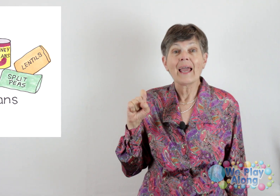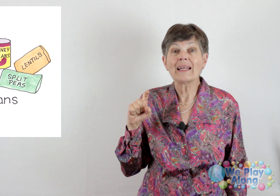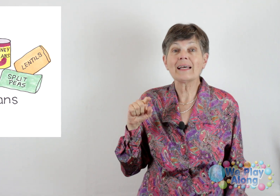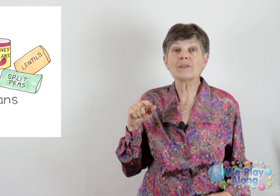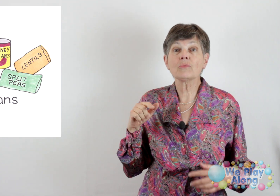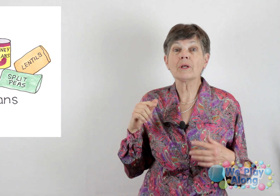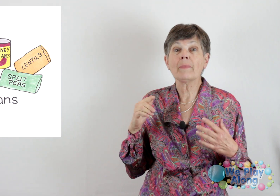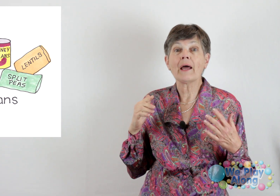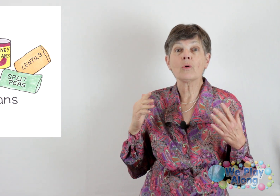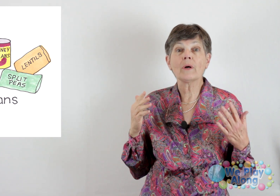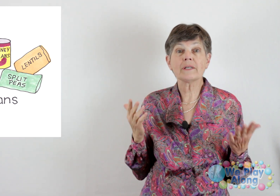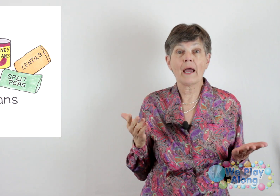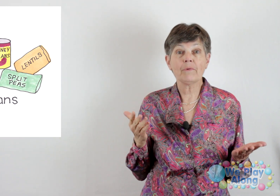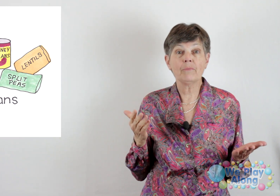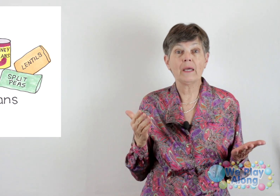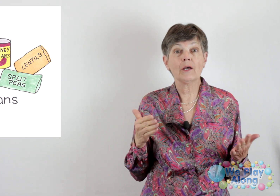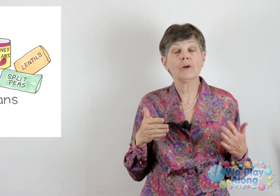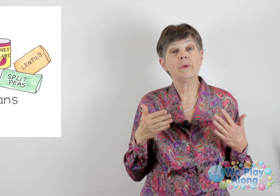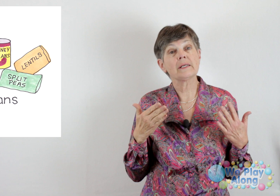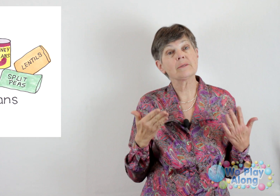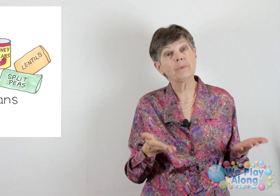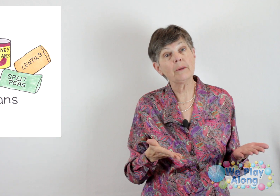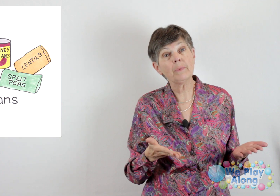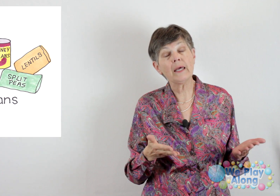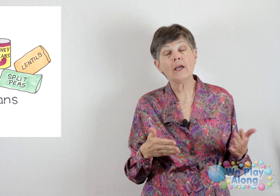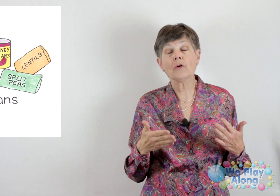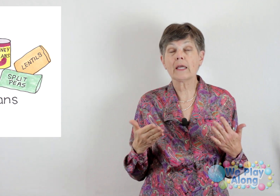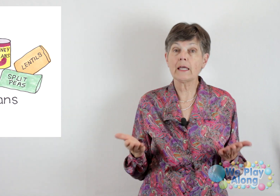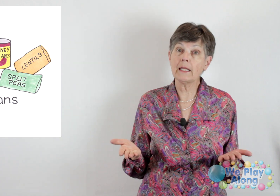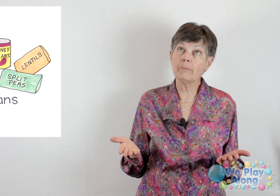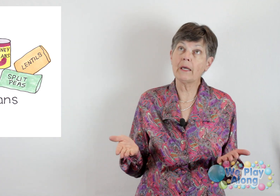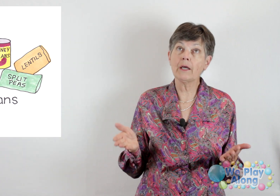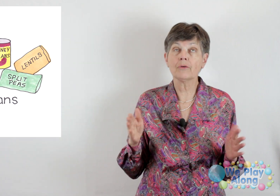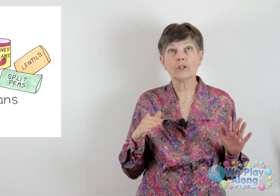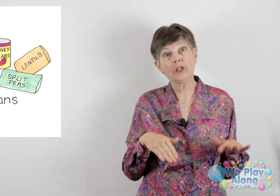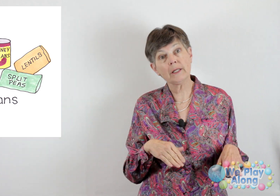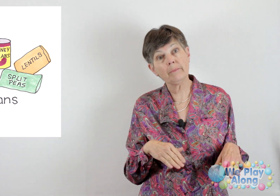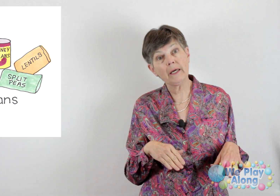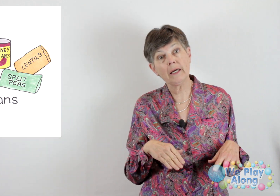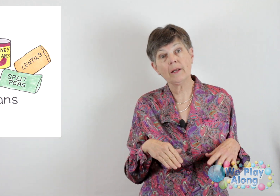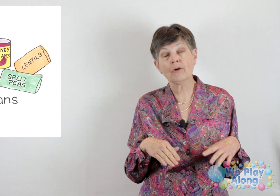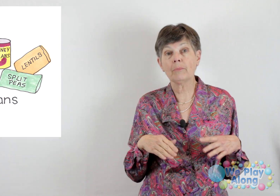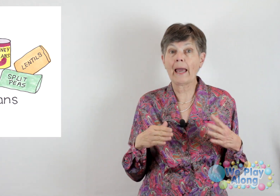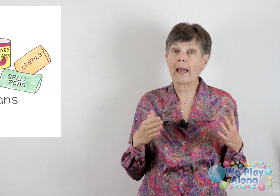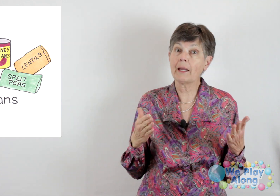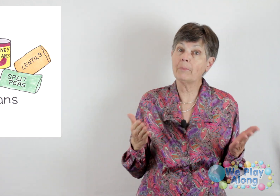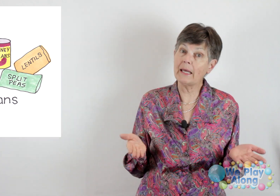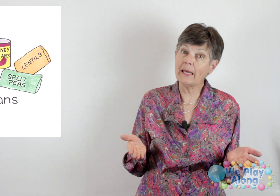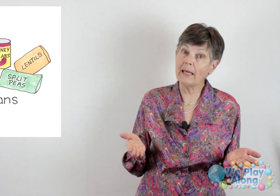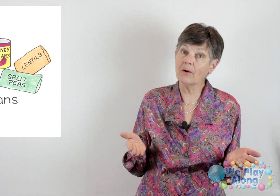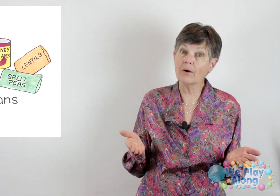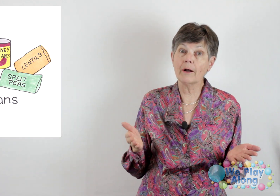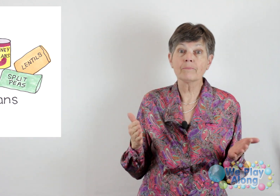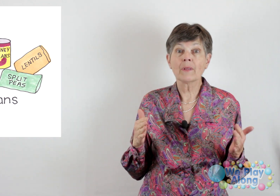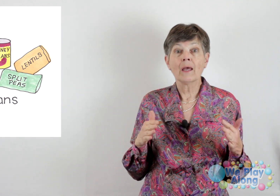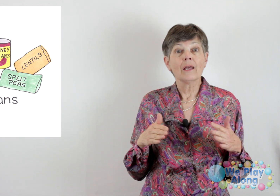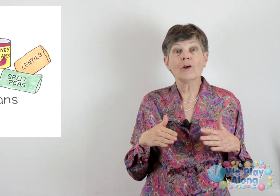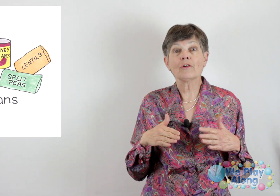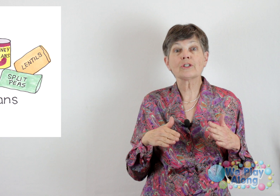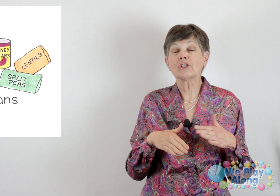And it doesn't really matter what type of bean. It could be a split pea or a kidney bean or a chili bean or a black-eyed pea or a, there's